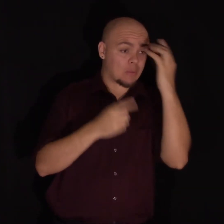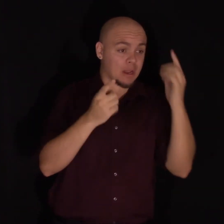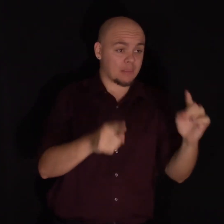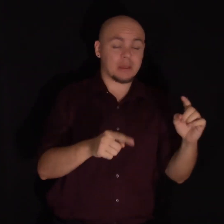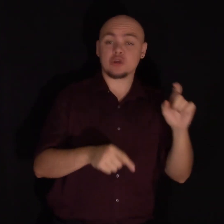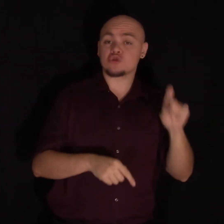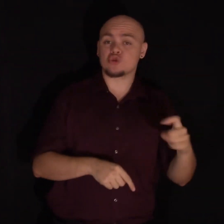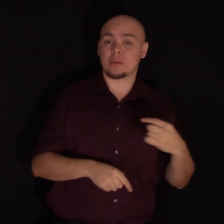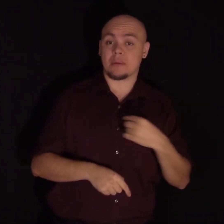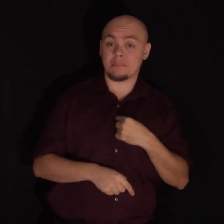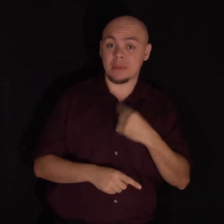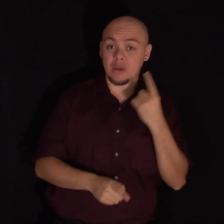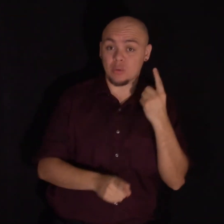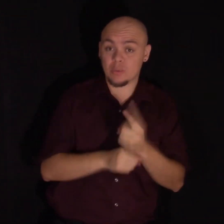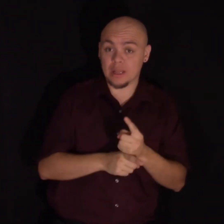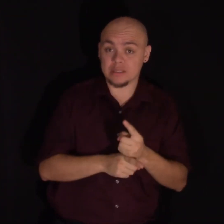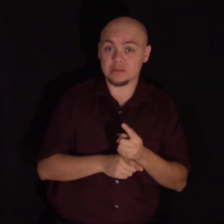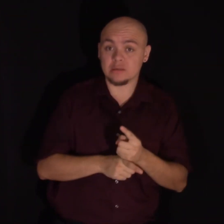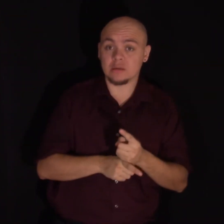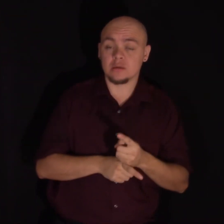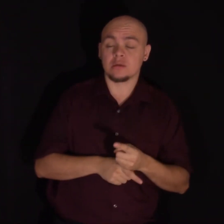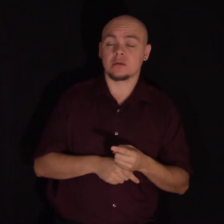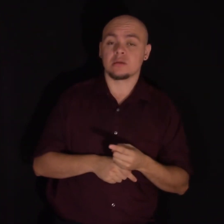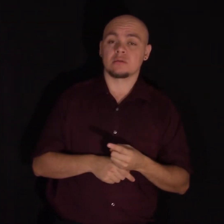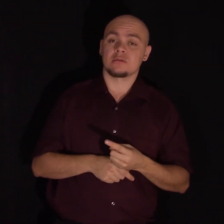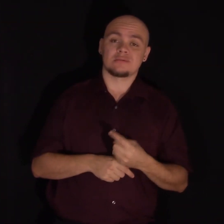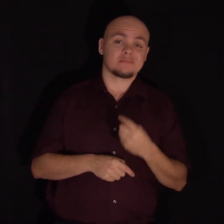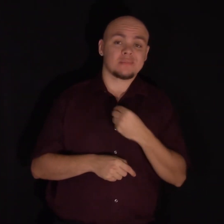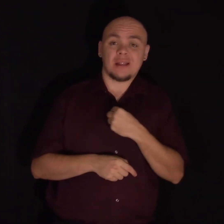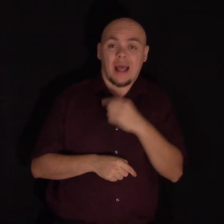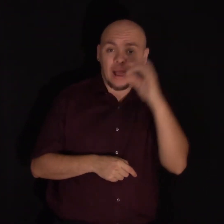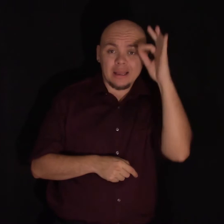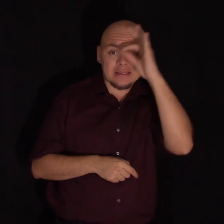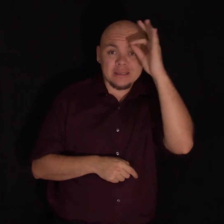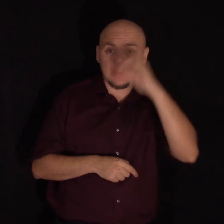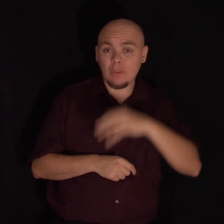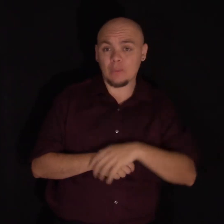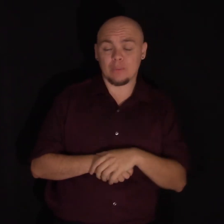have been me, right? But I didn't know.